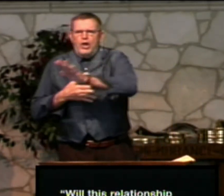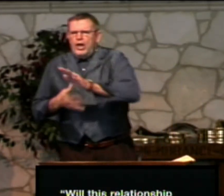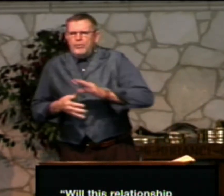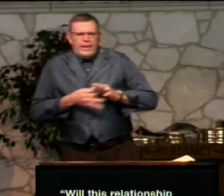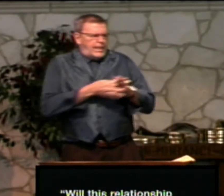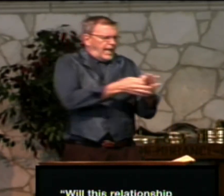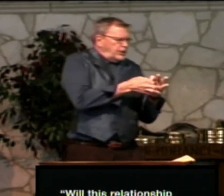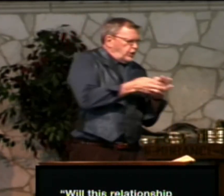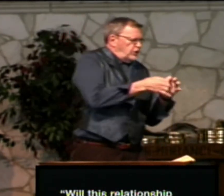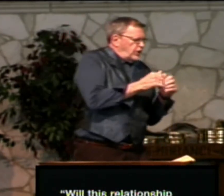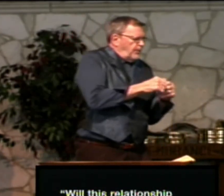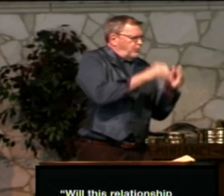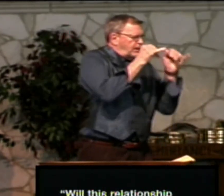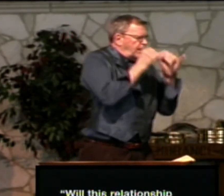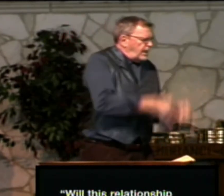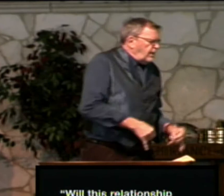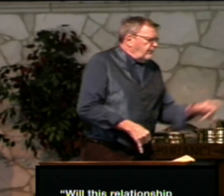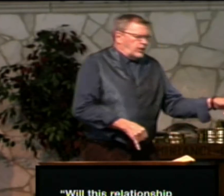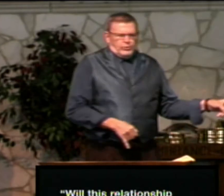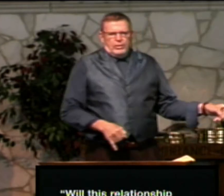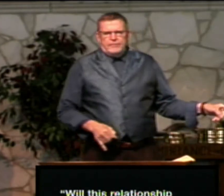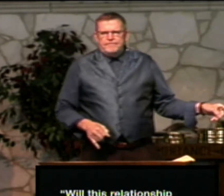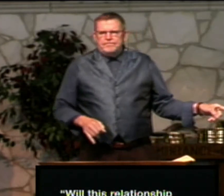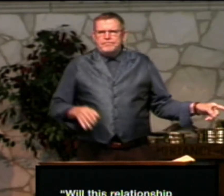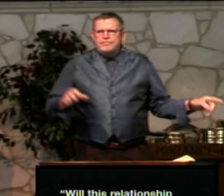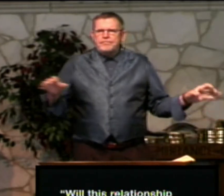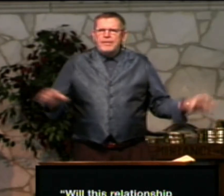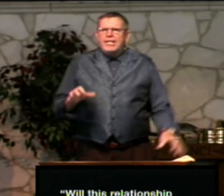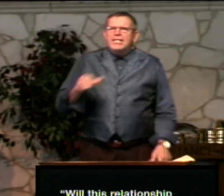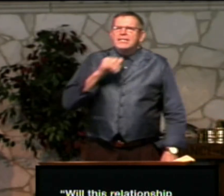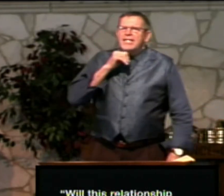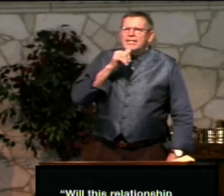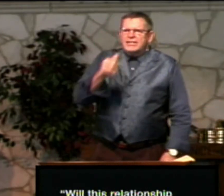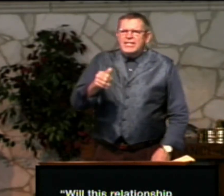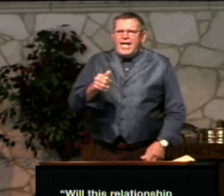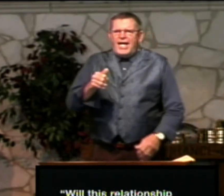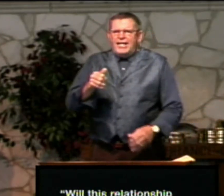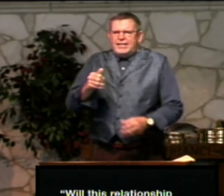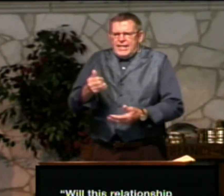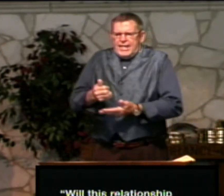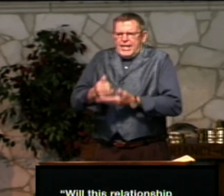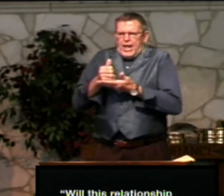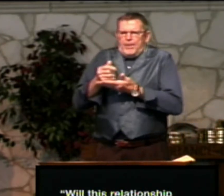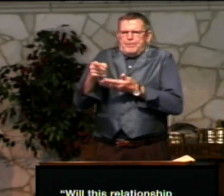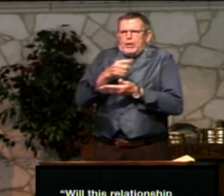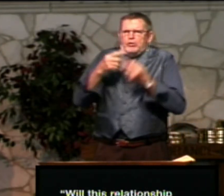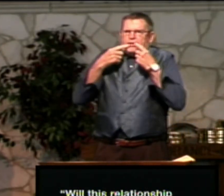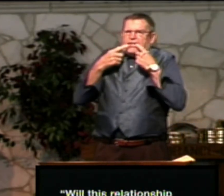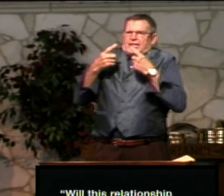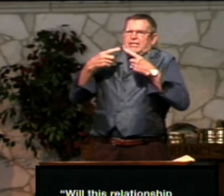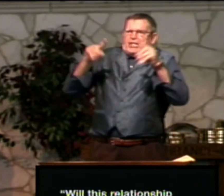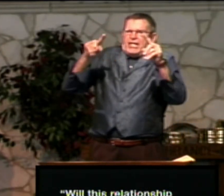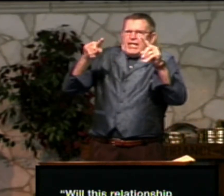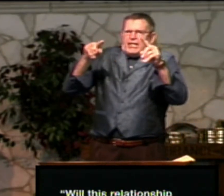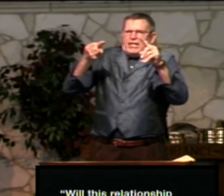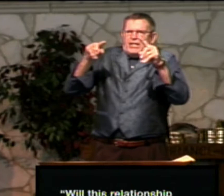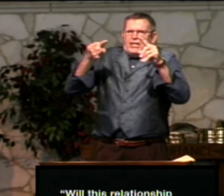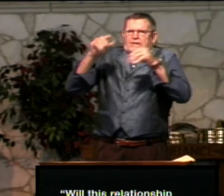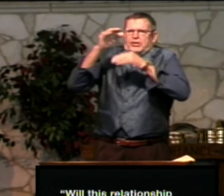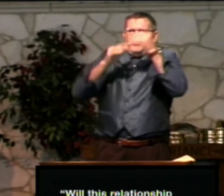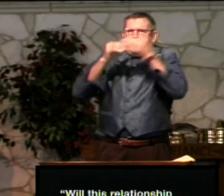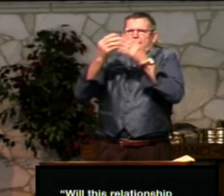If your relationship with an individual does not help you